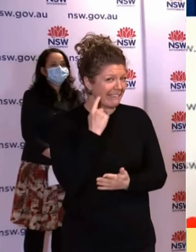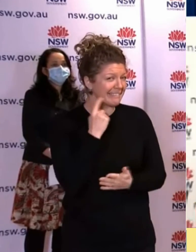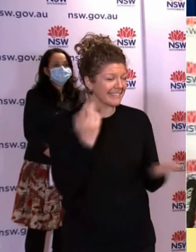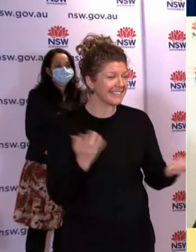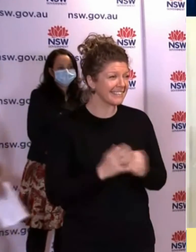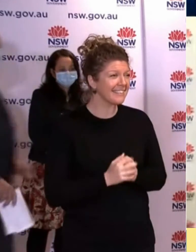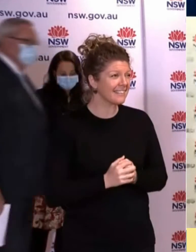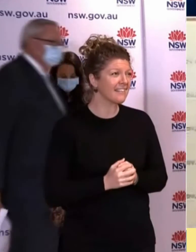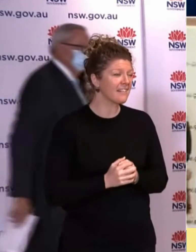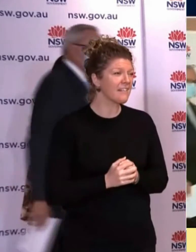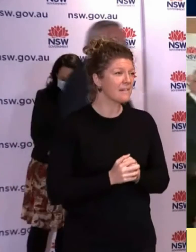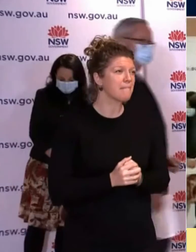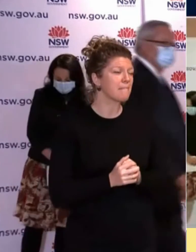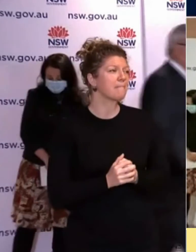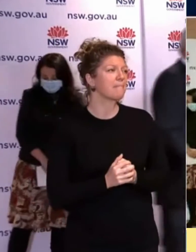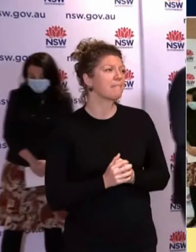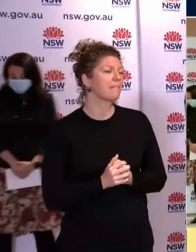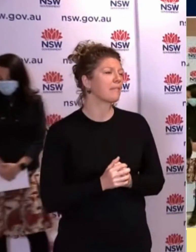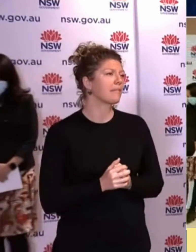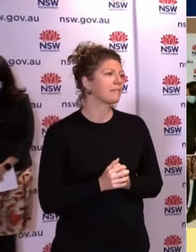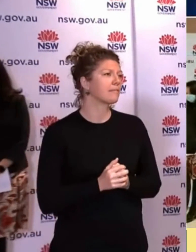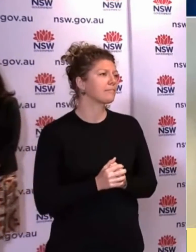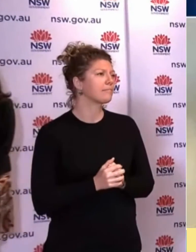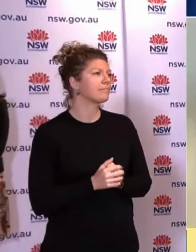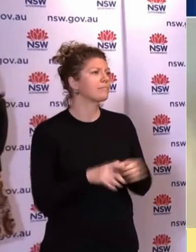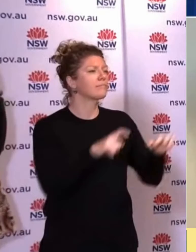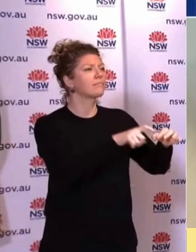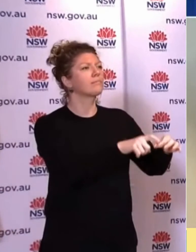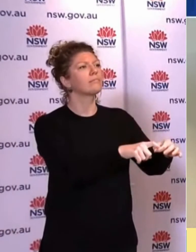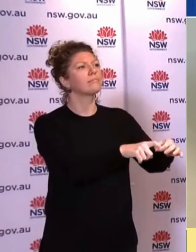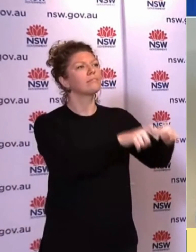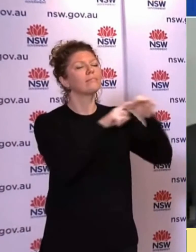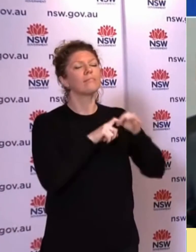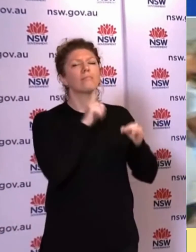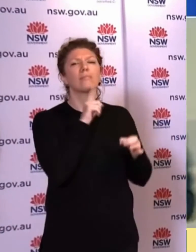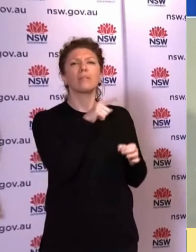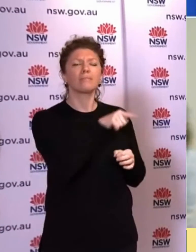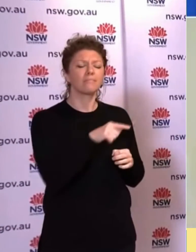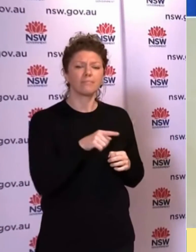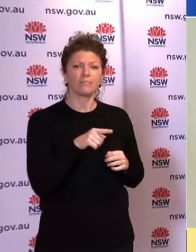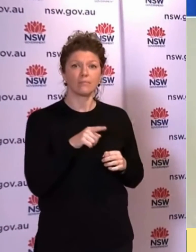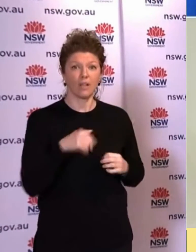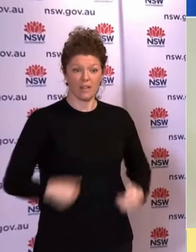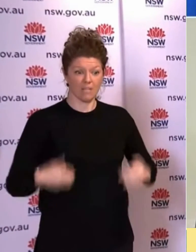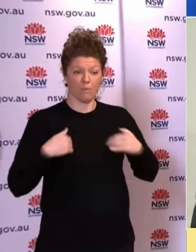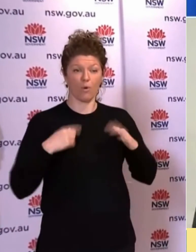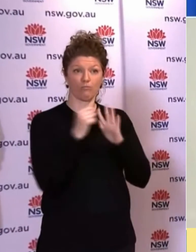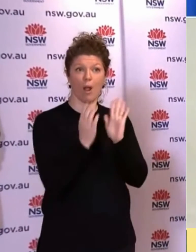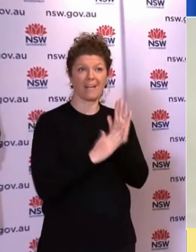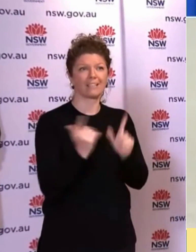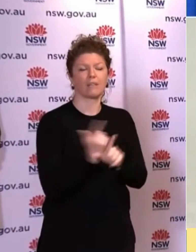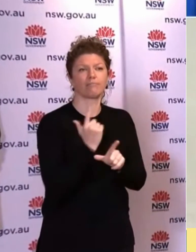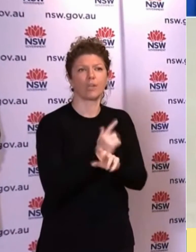The PM was talking this morning about vaccination rates. Sorry, James, I missed that first part. The PM this morning was talking about vaccination